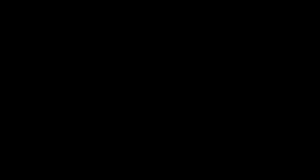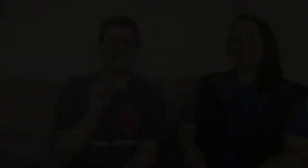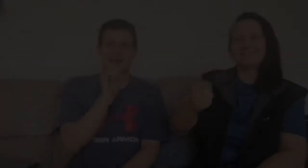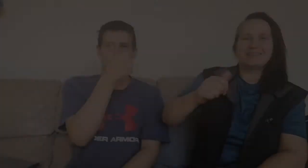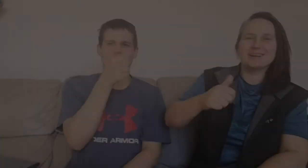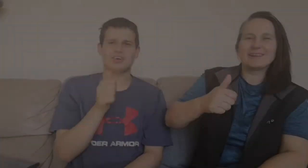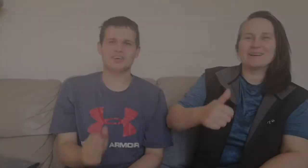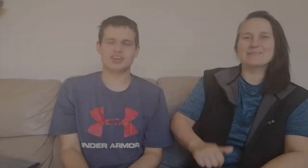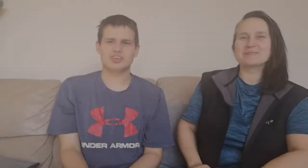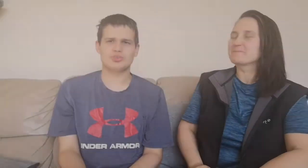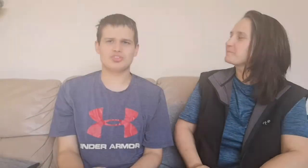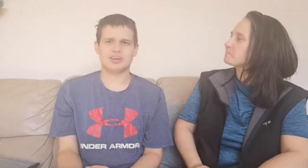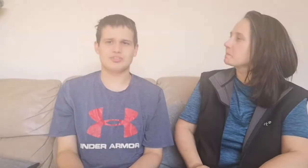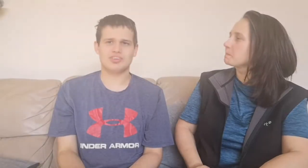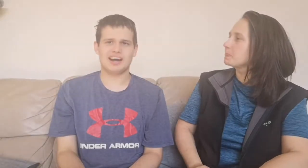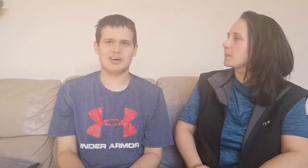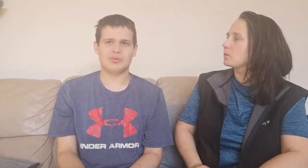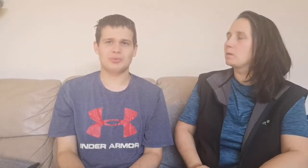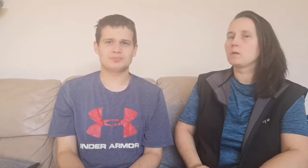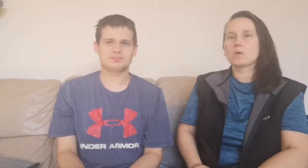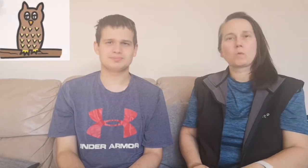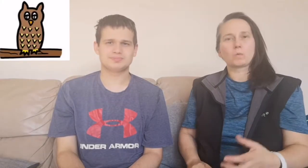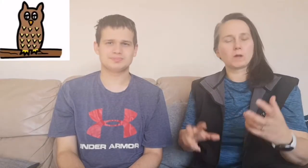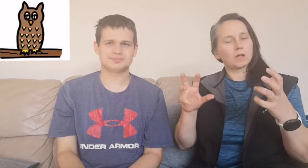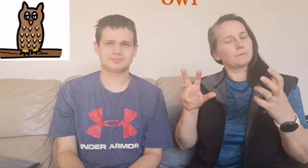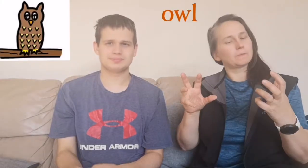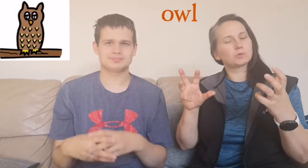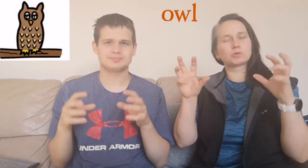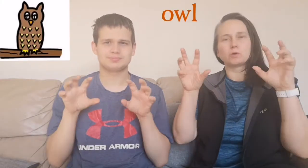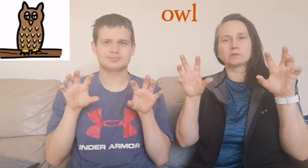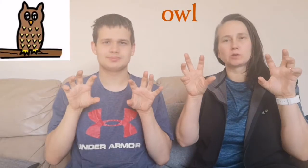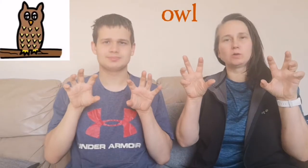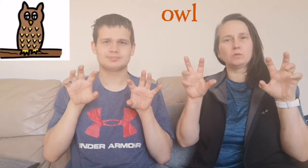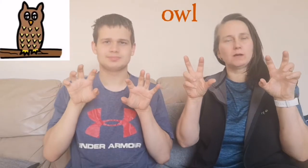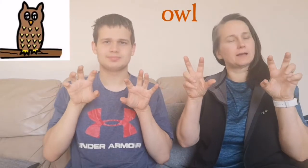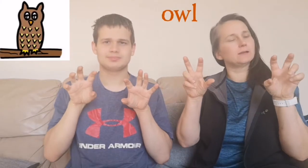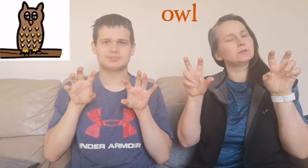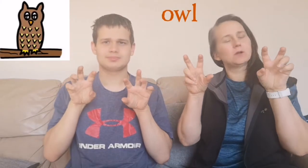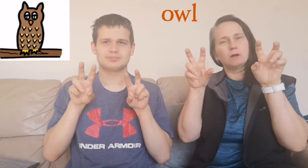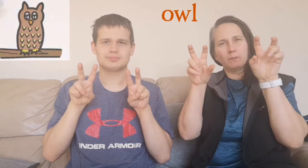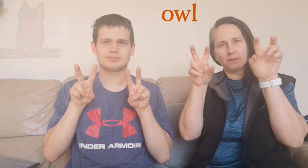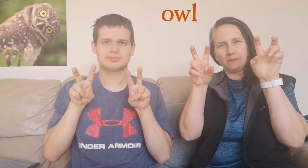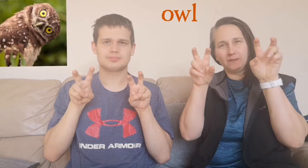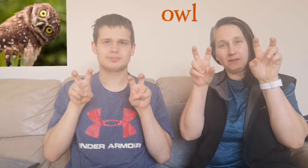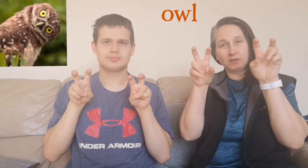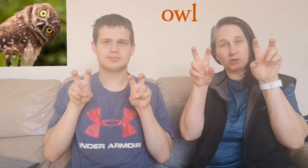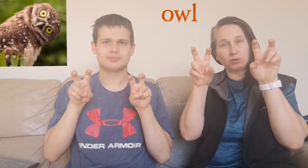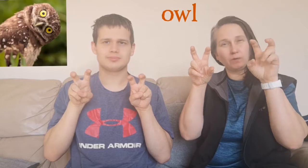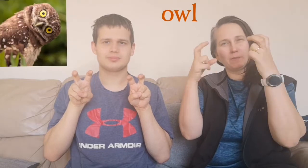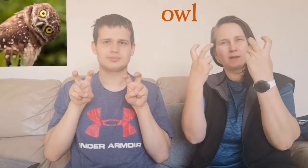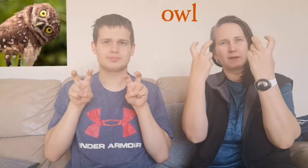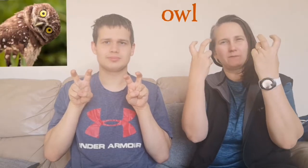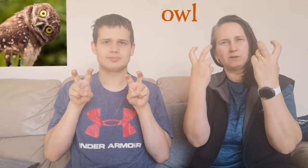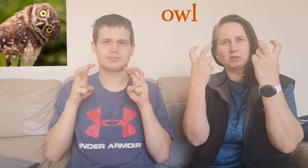Hello we're going to sign for Owl. Okay so it's a claw hand but these two make like a V